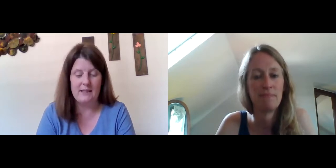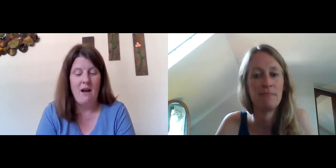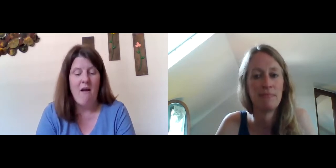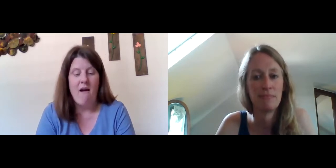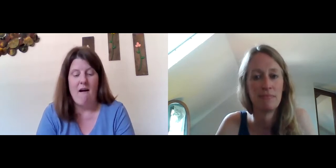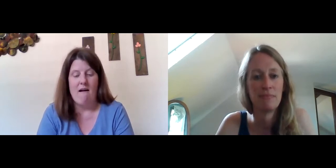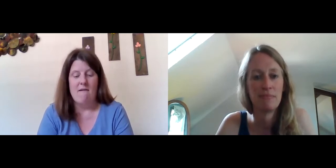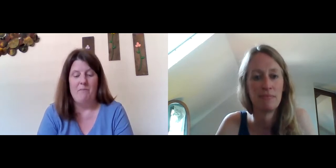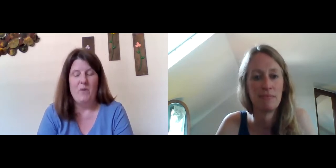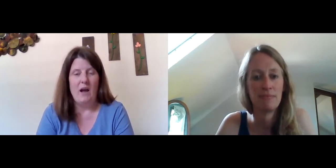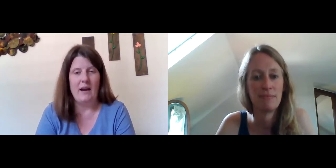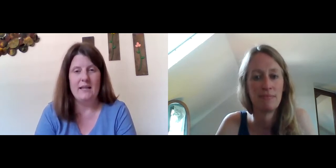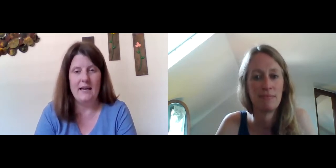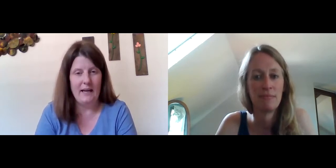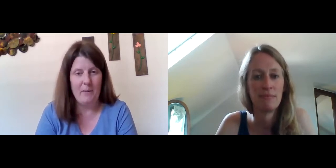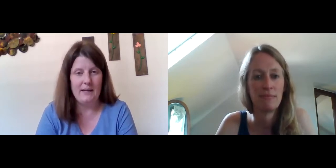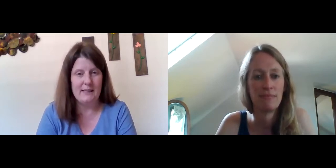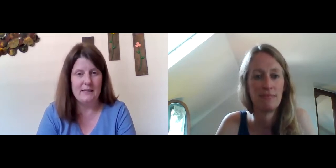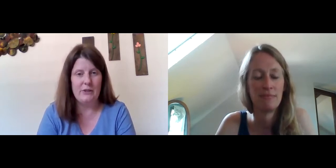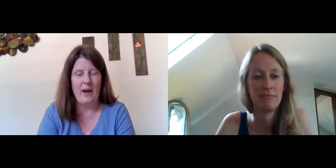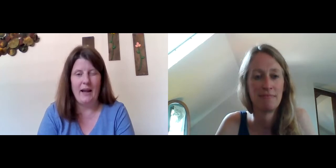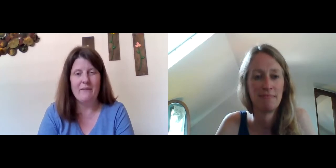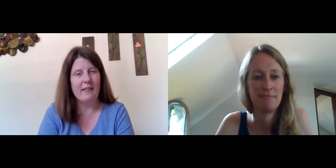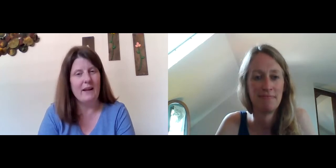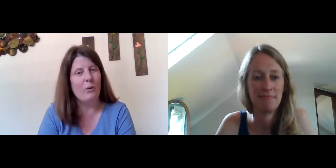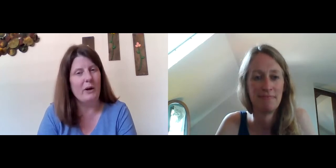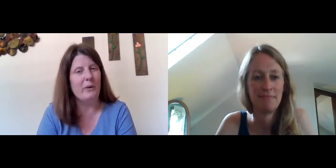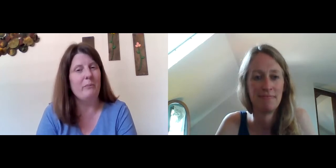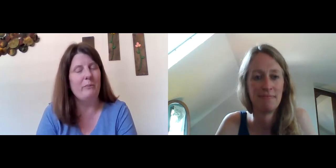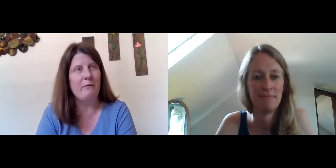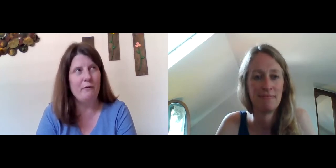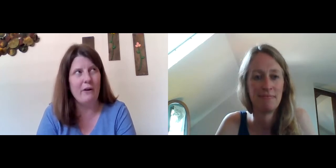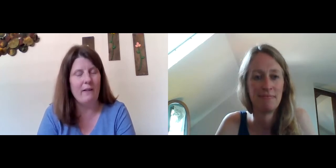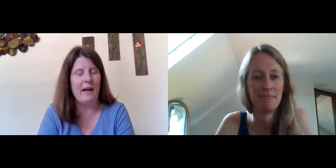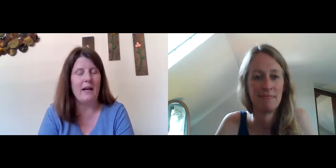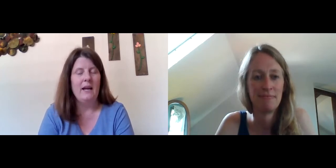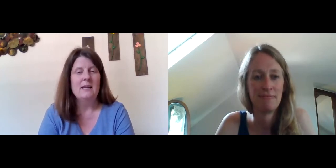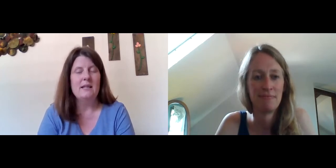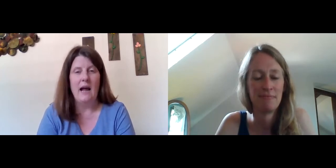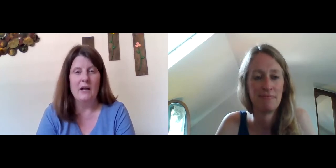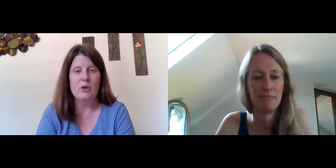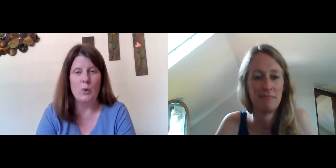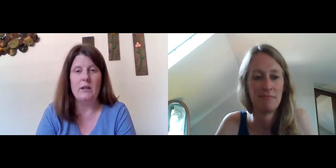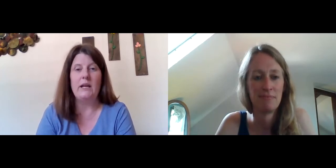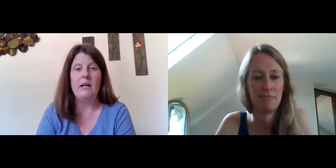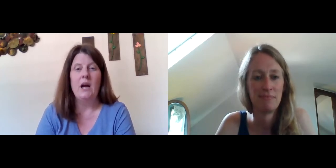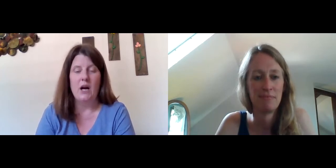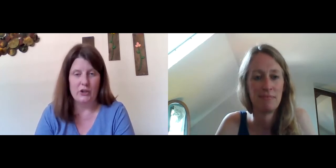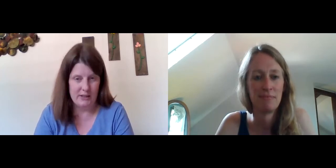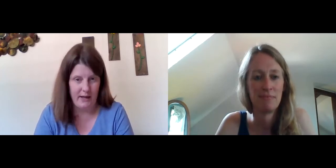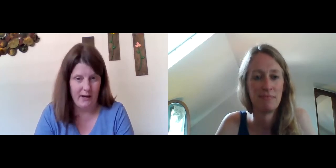that. On a day-to-day basis, you kind of have to think what it would feel like to not